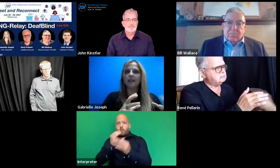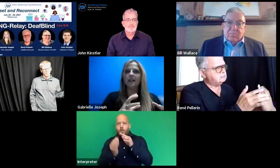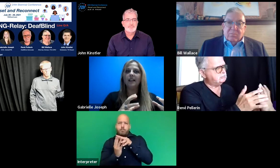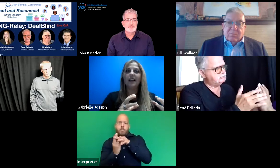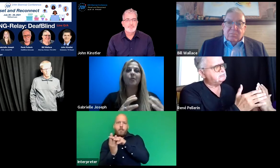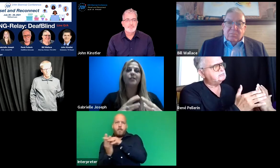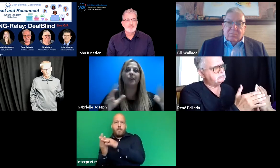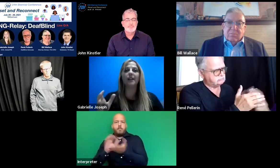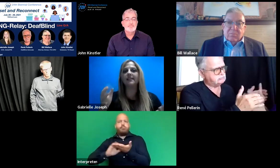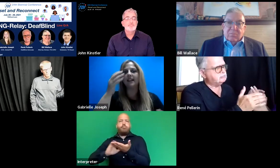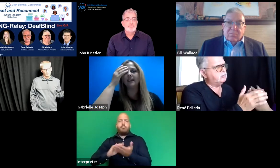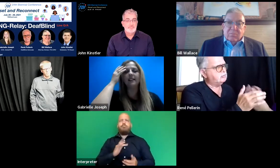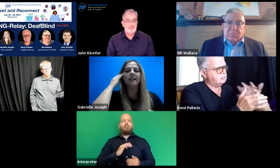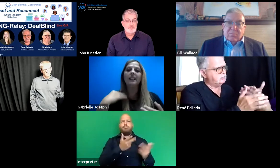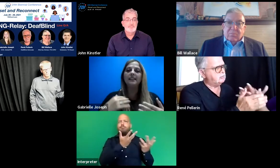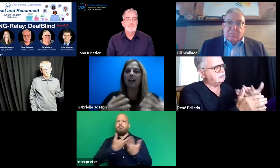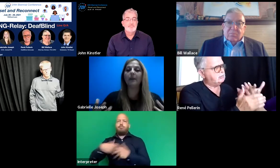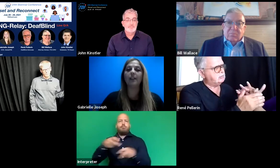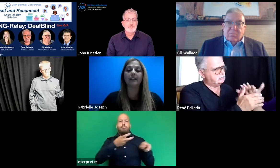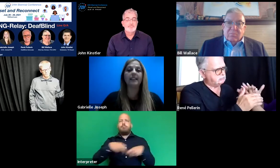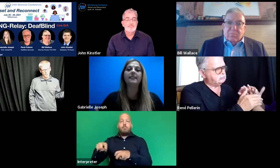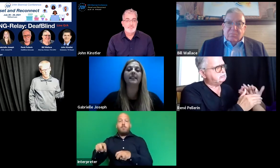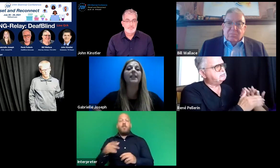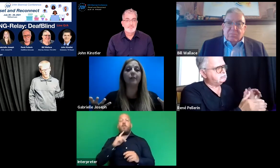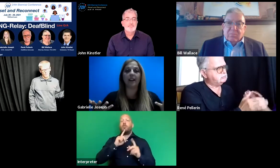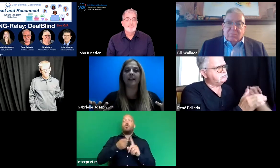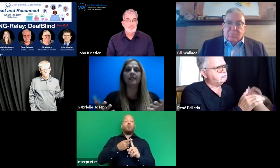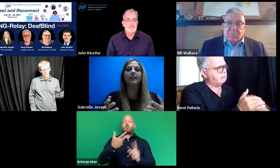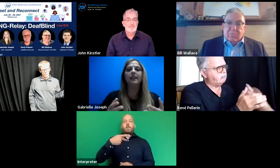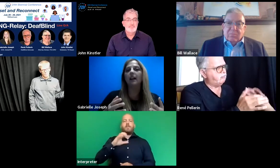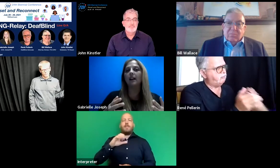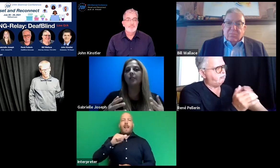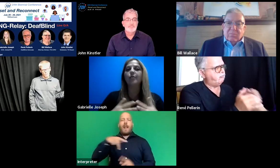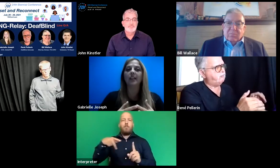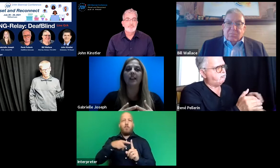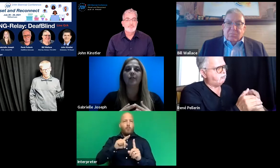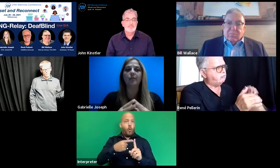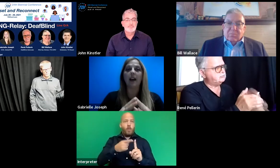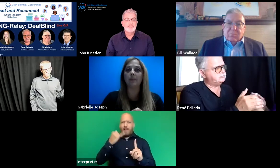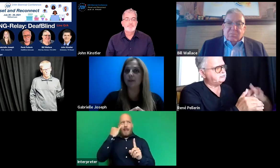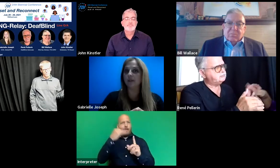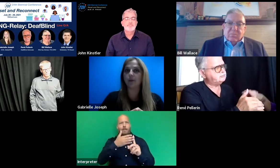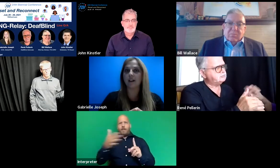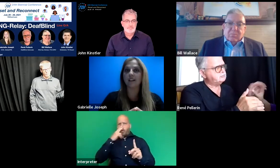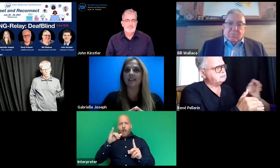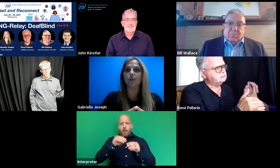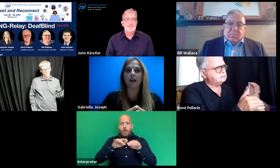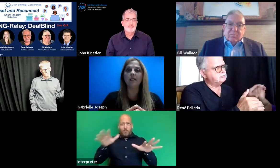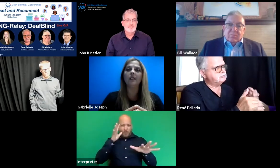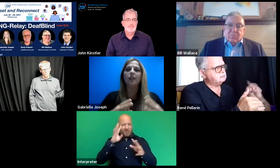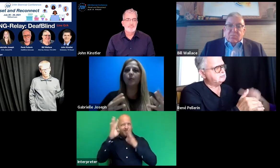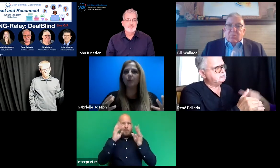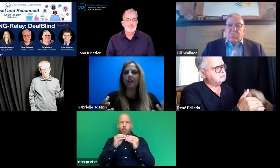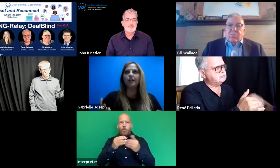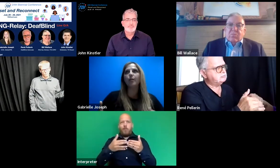app, and we're so excited that it's now being released and innovated to connect to Apple products as